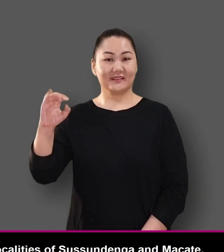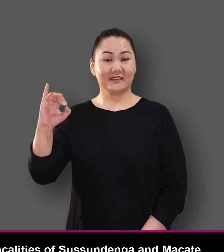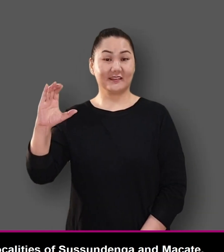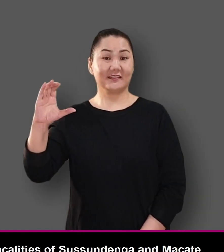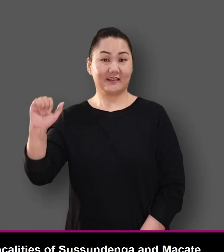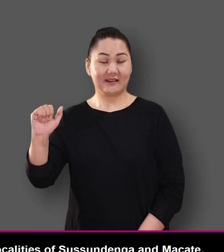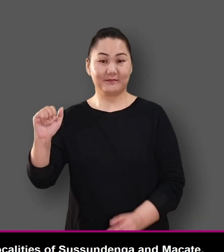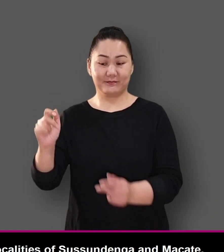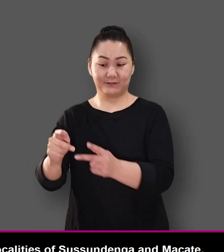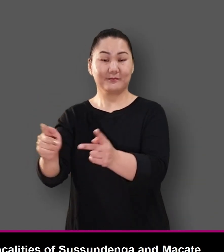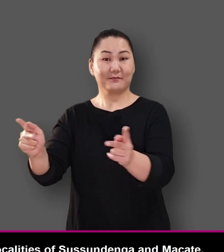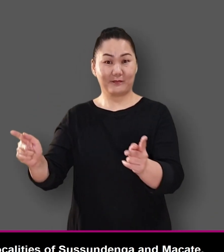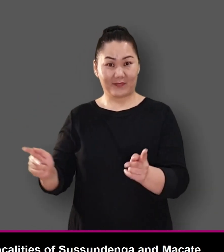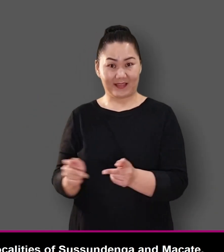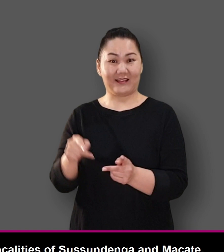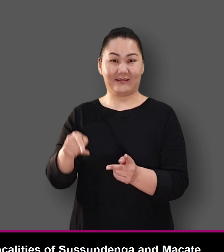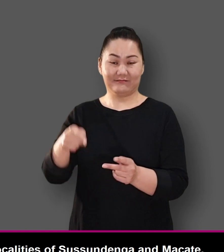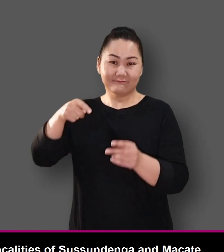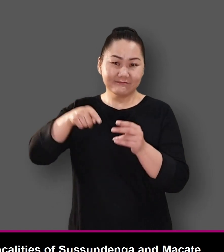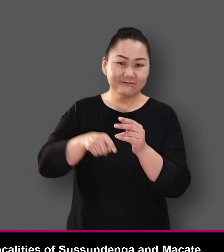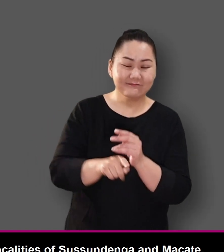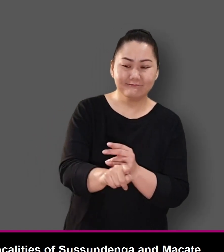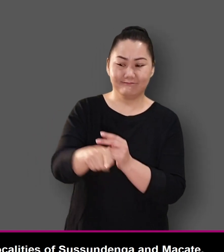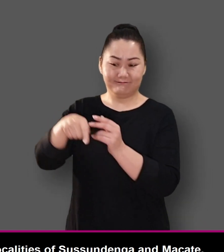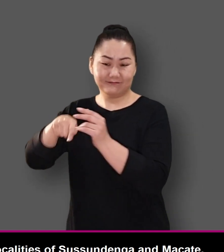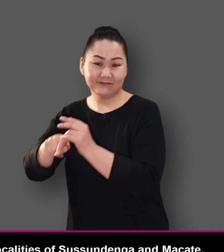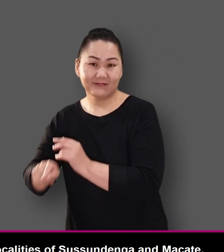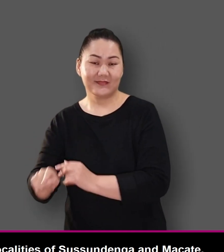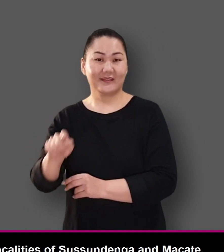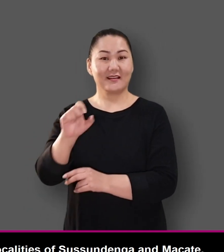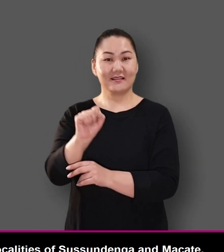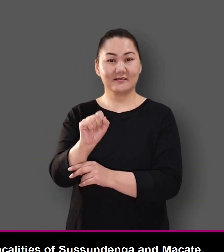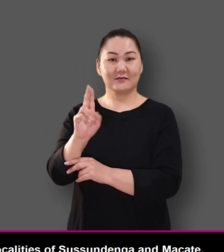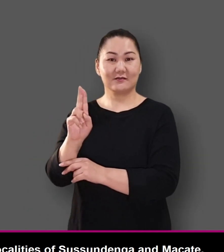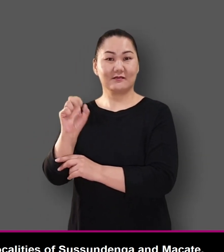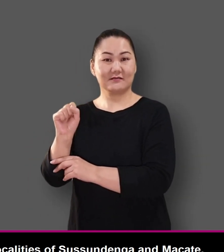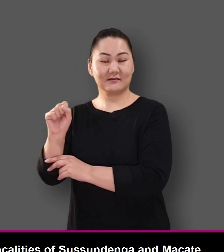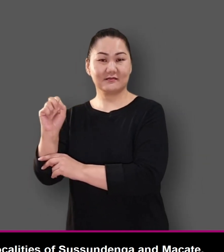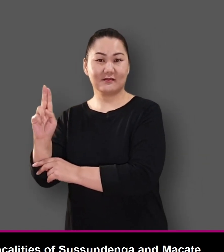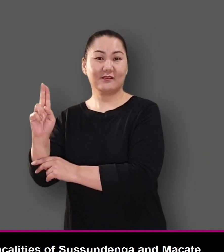Within Manica Province, in 17 localities of Susandenga and Makate,